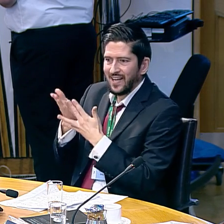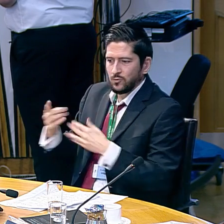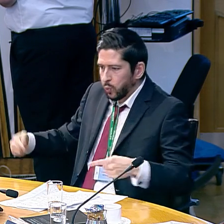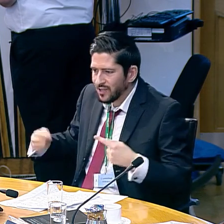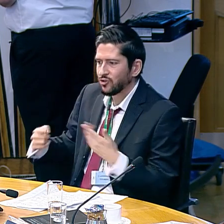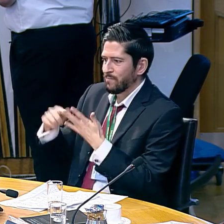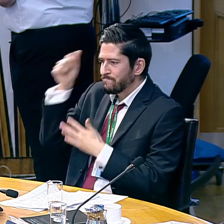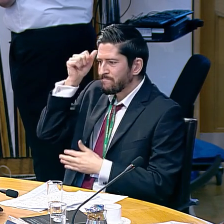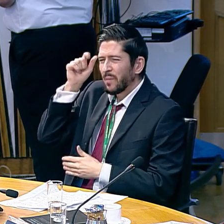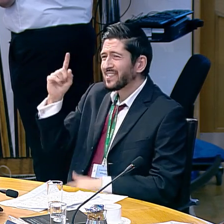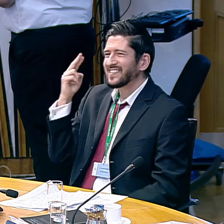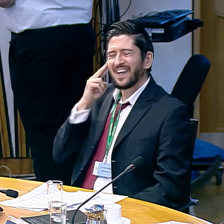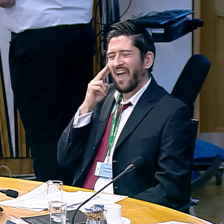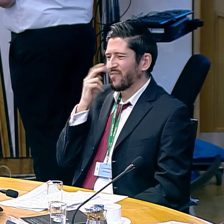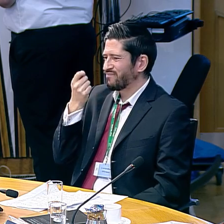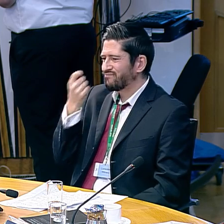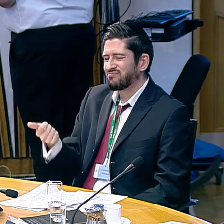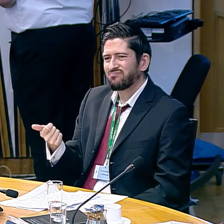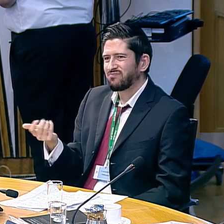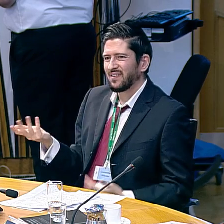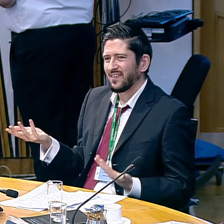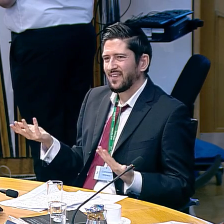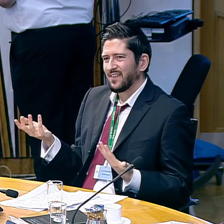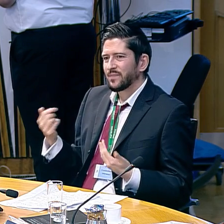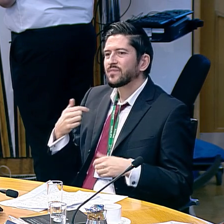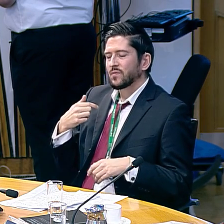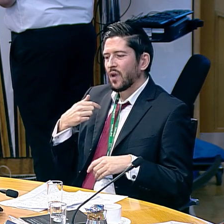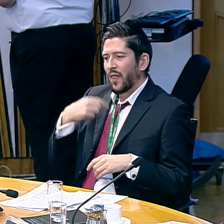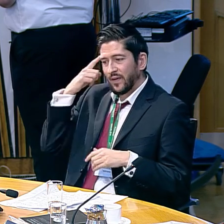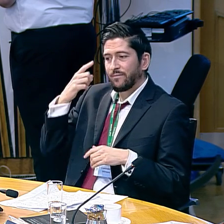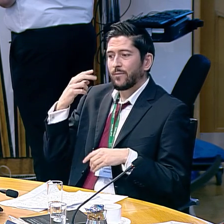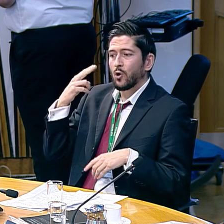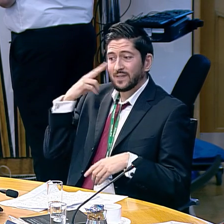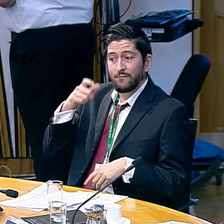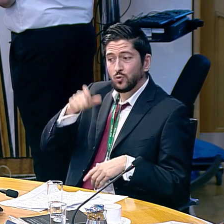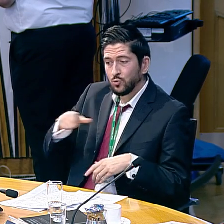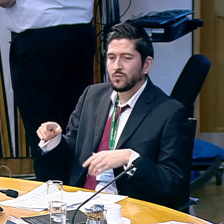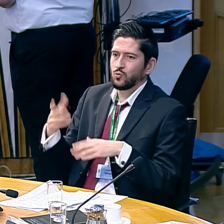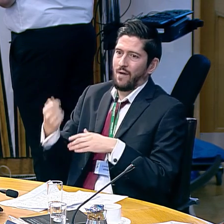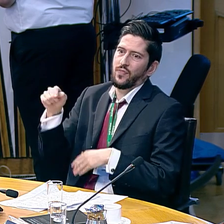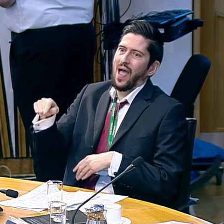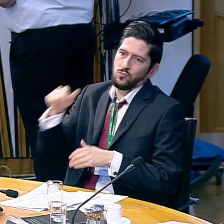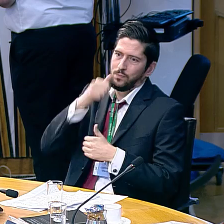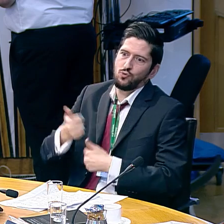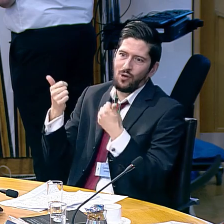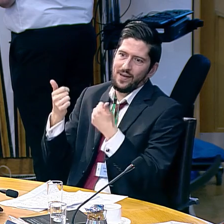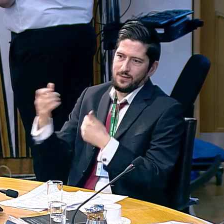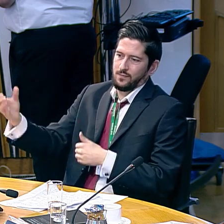that knowledge of using a wheelchair, of having a sight loss, of being deaf, but the staff don't have that experience themselves. And that would be